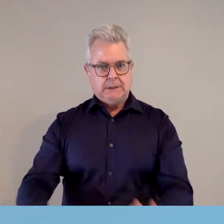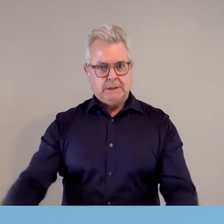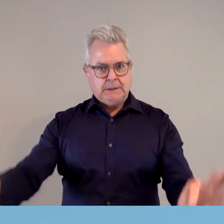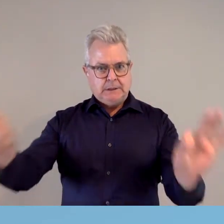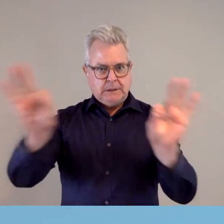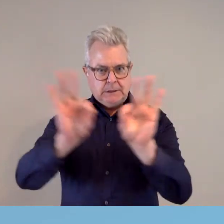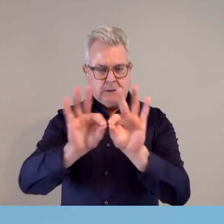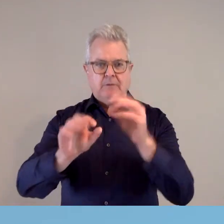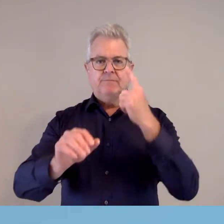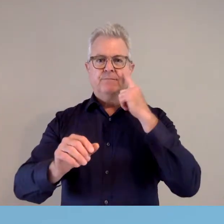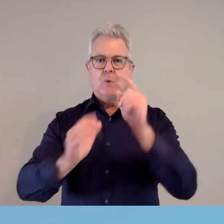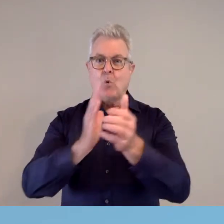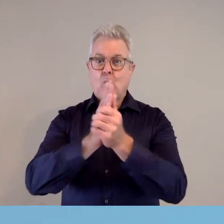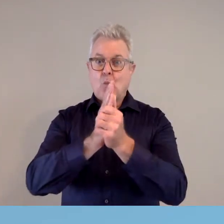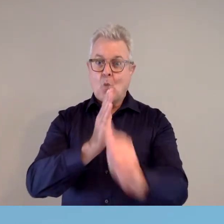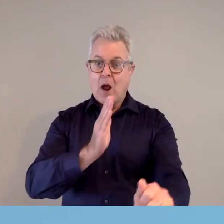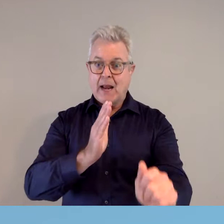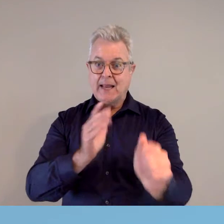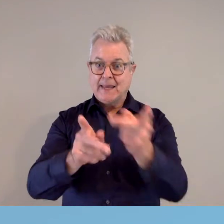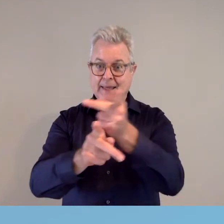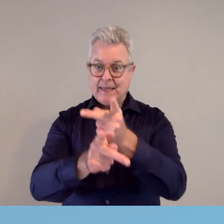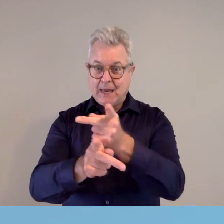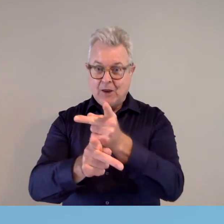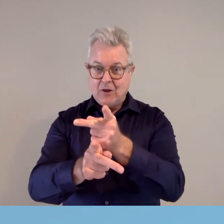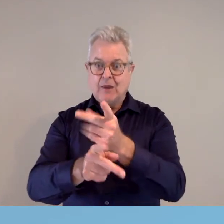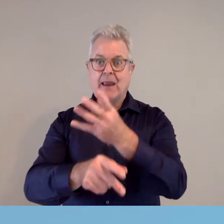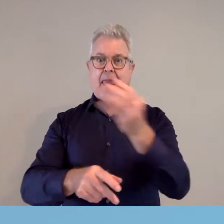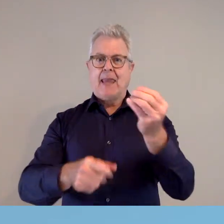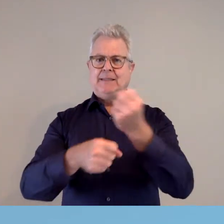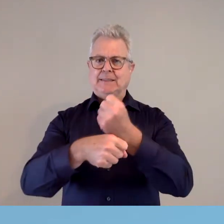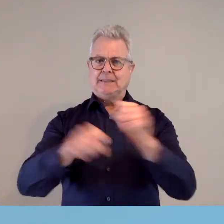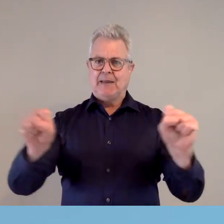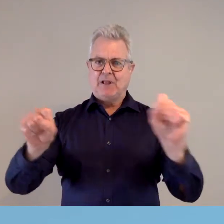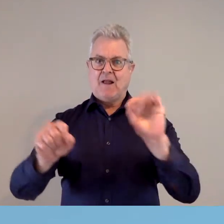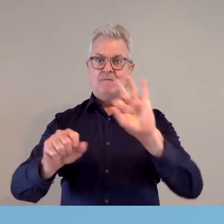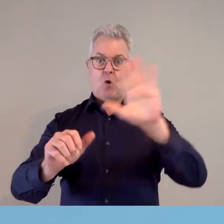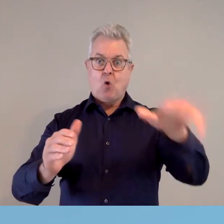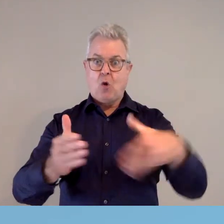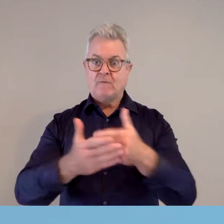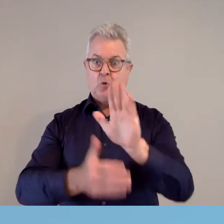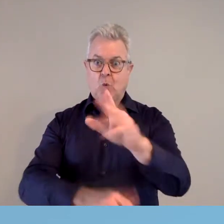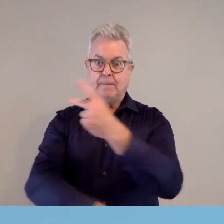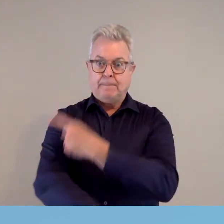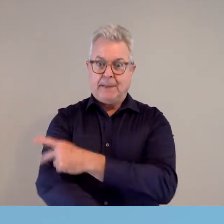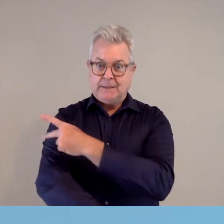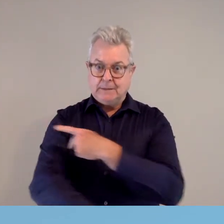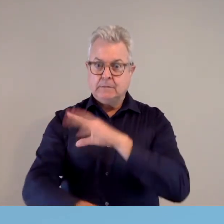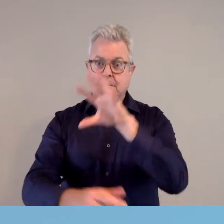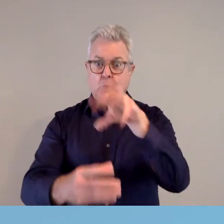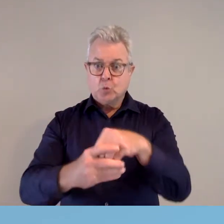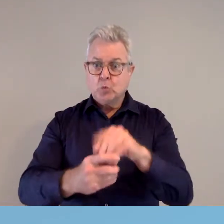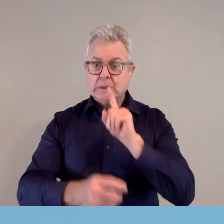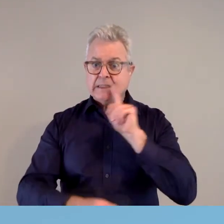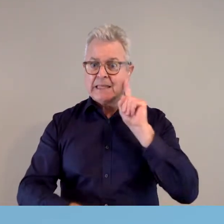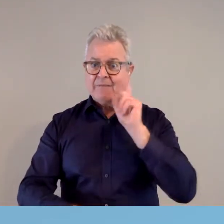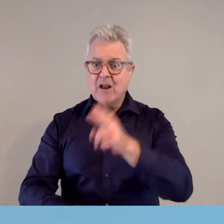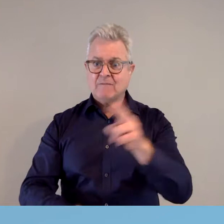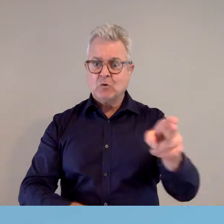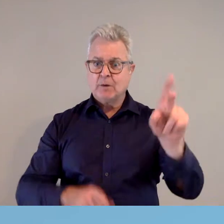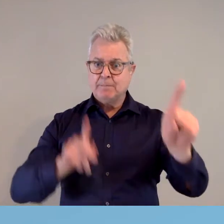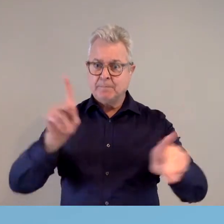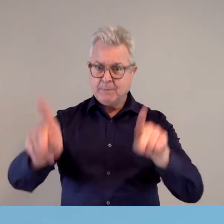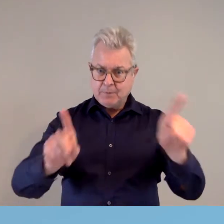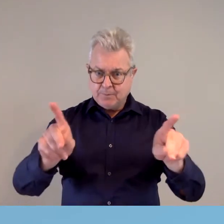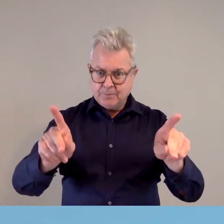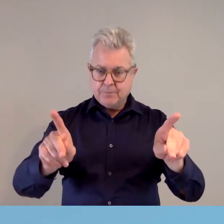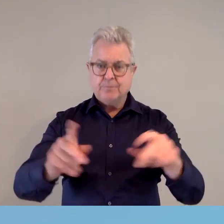is essential for quality care and the safety of all of your patients, including deaf and hard